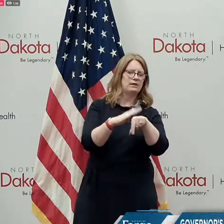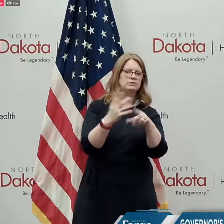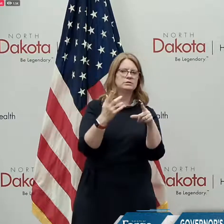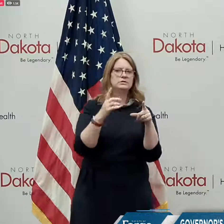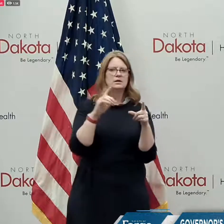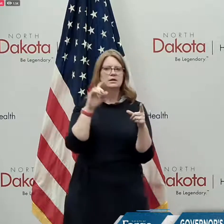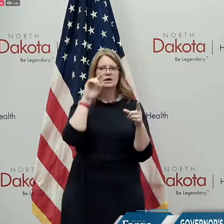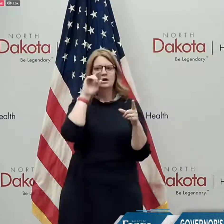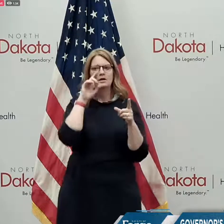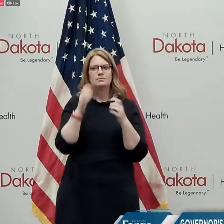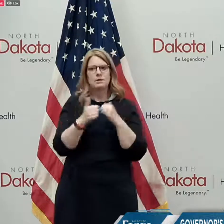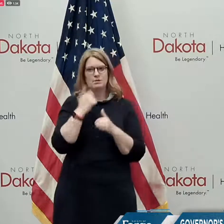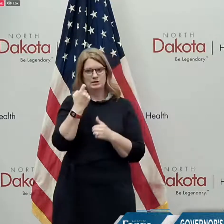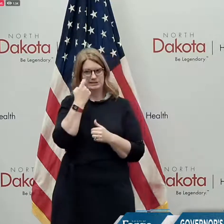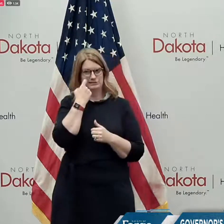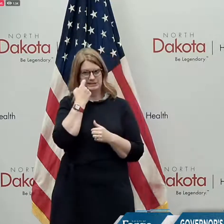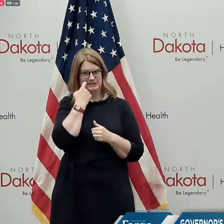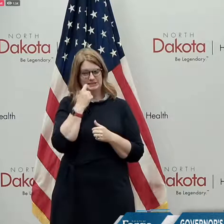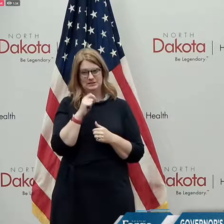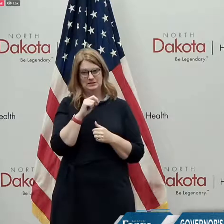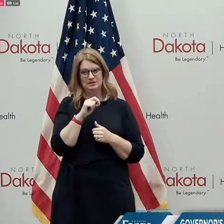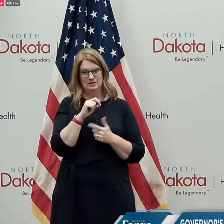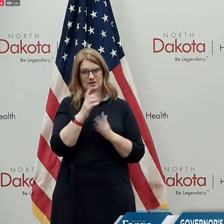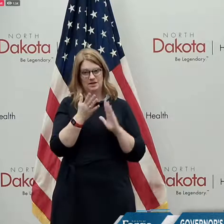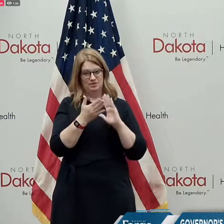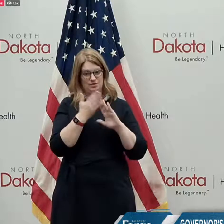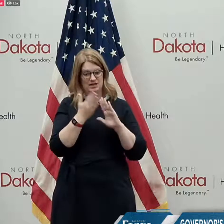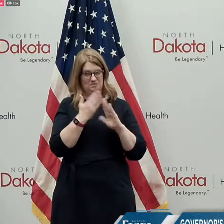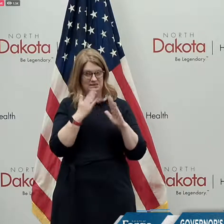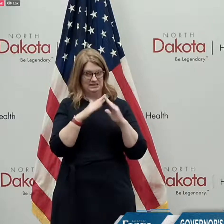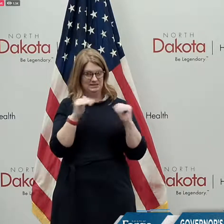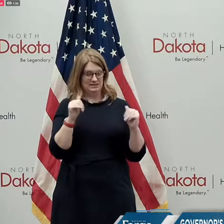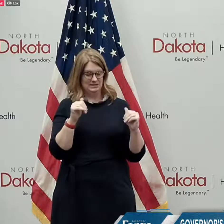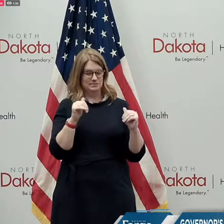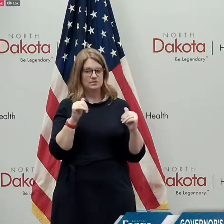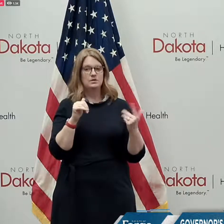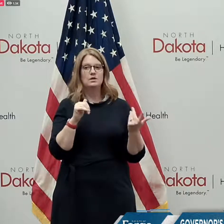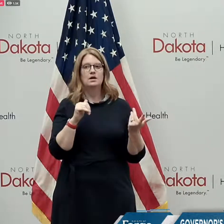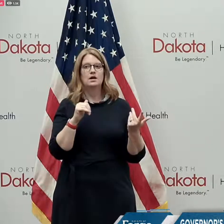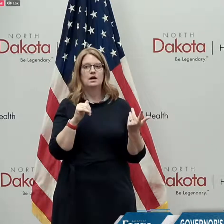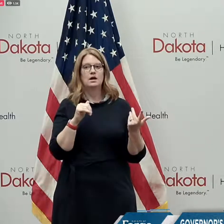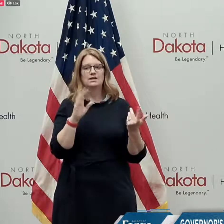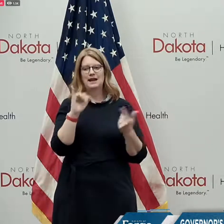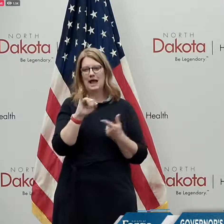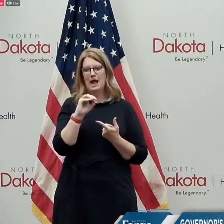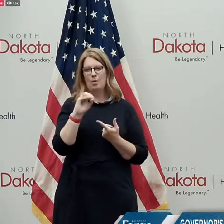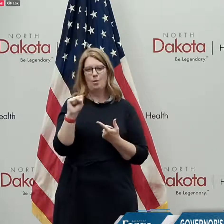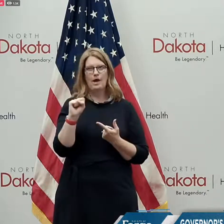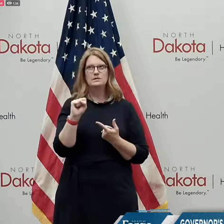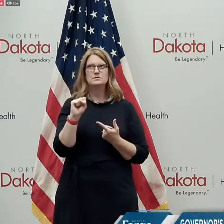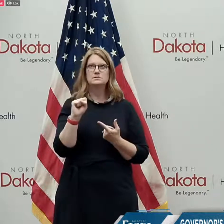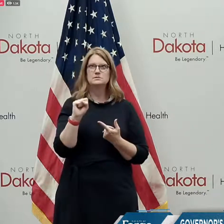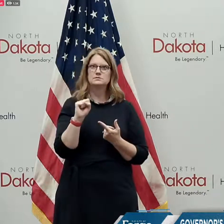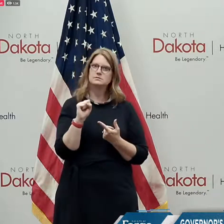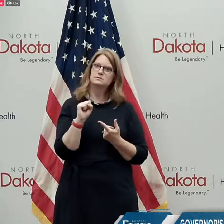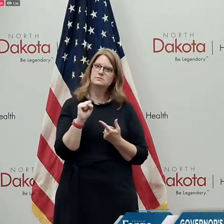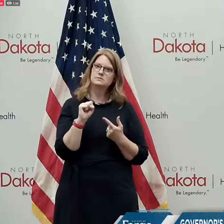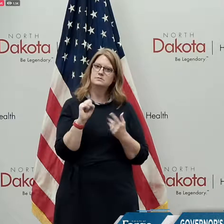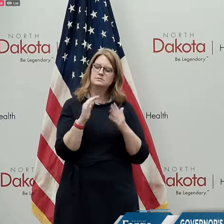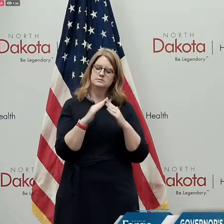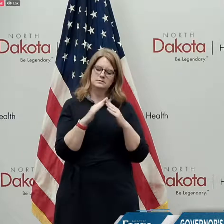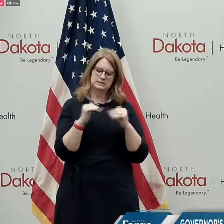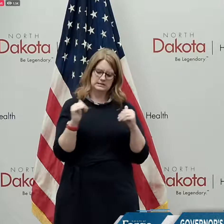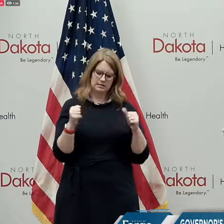the most recent versions of those operating systems, and on iOS, if you go to